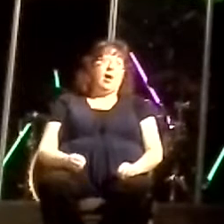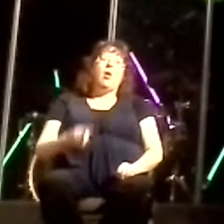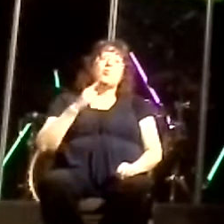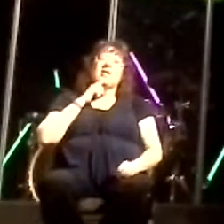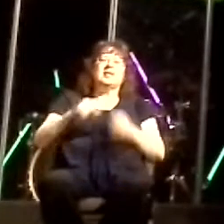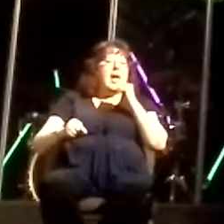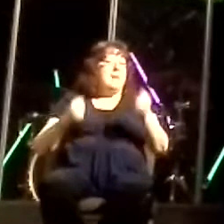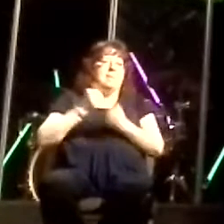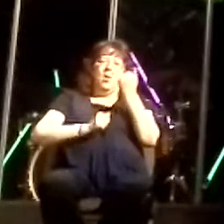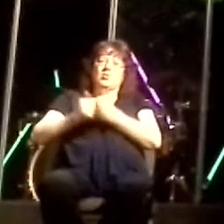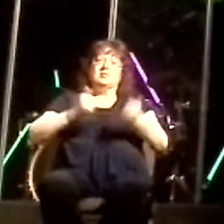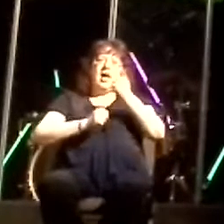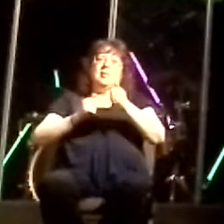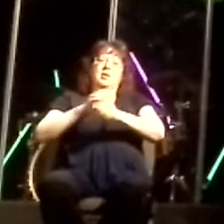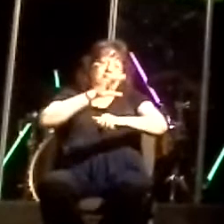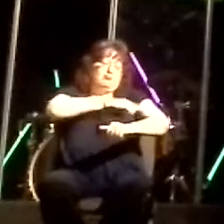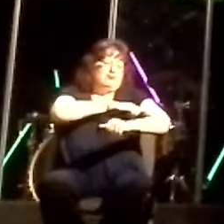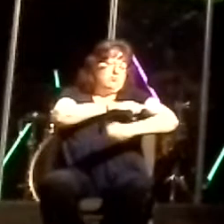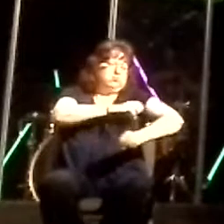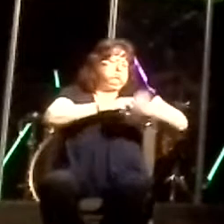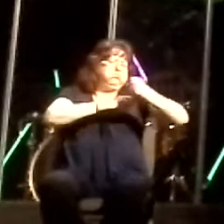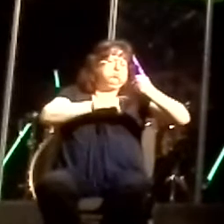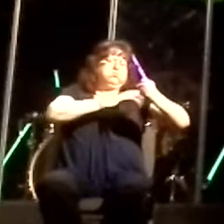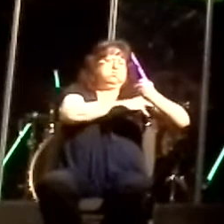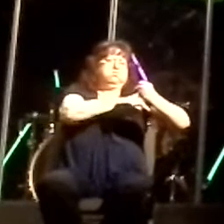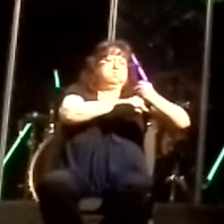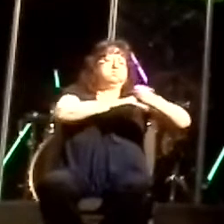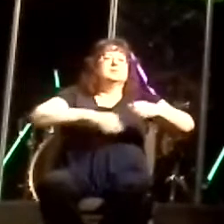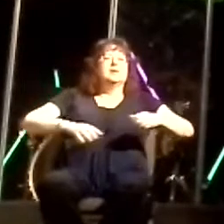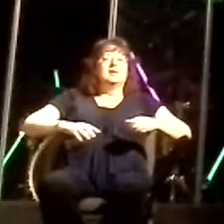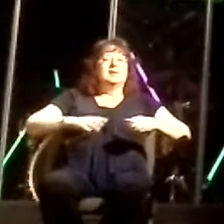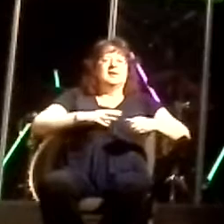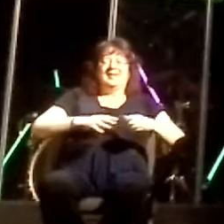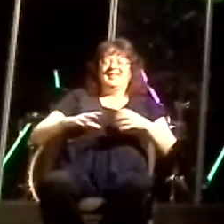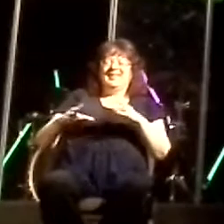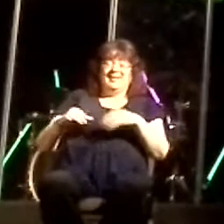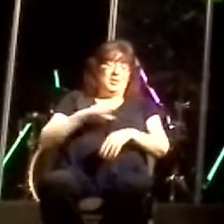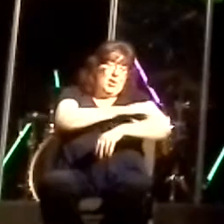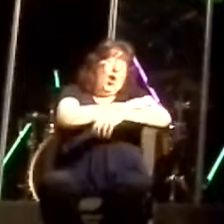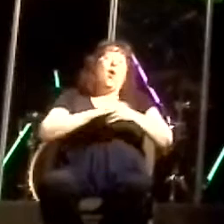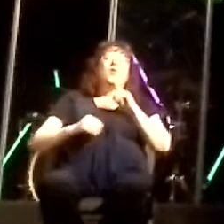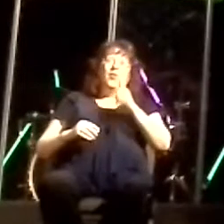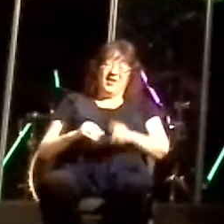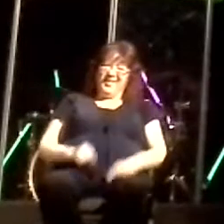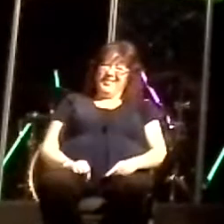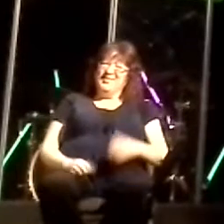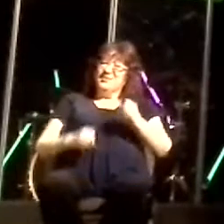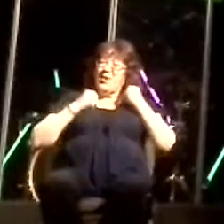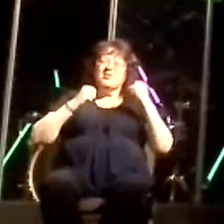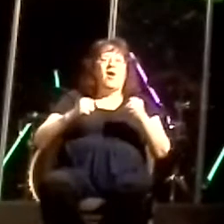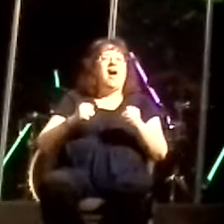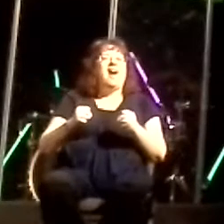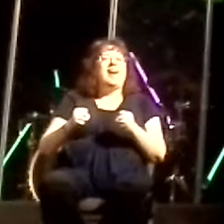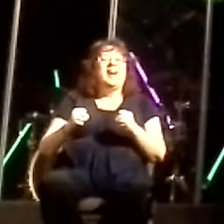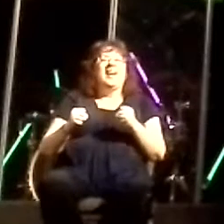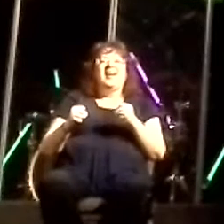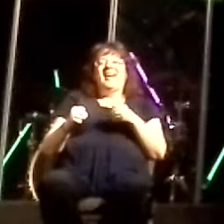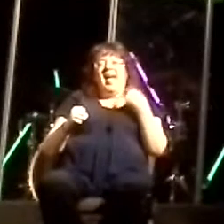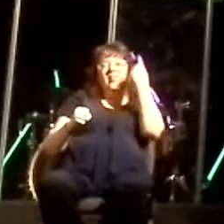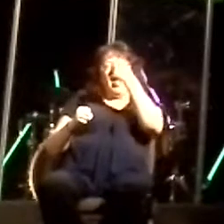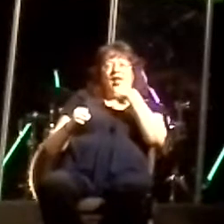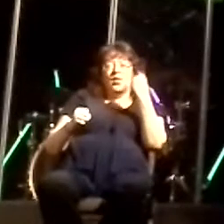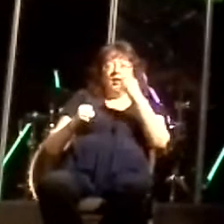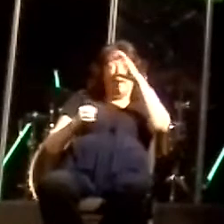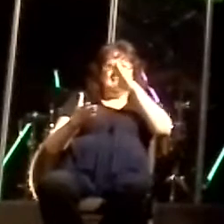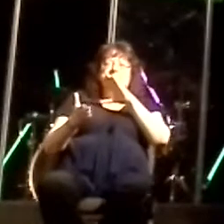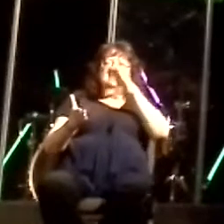not actually my most dominant arm. Try this one. Bam! And then she's like, you, oh, babe, you're so strong. And then she gives me that look. And